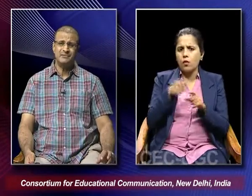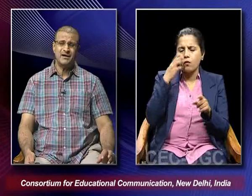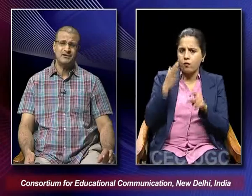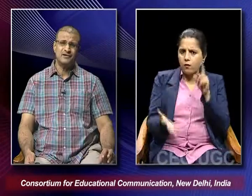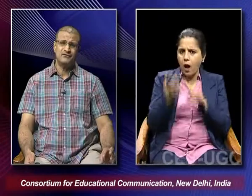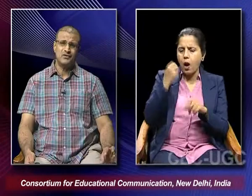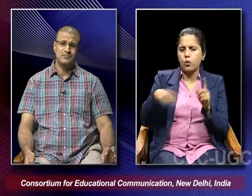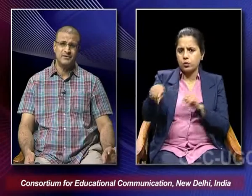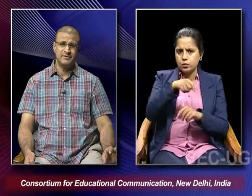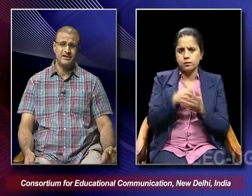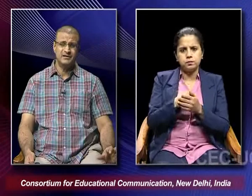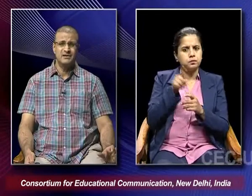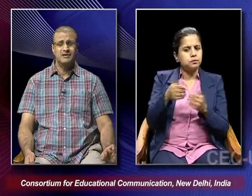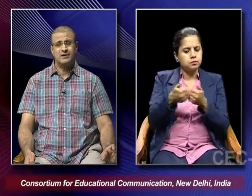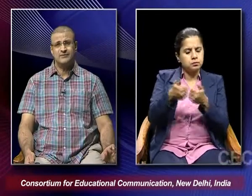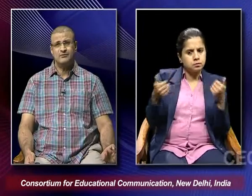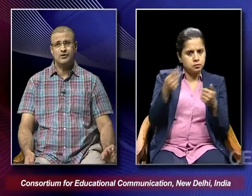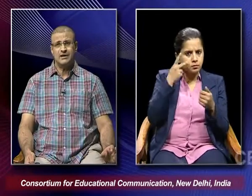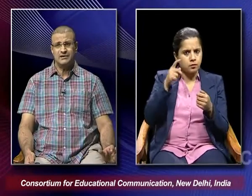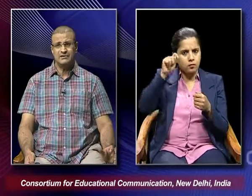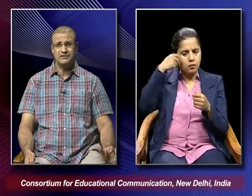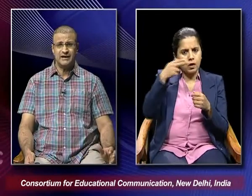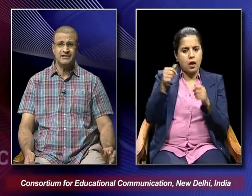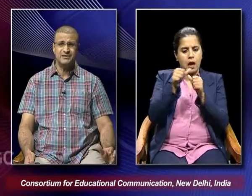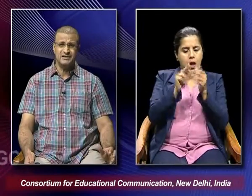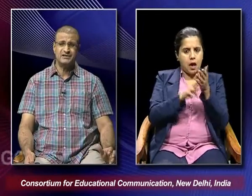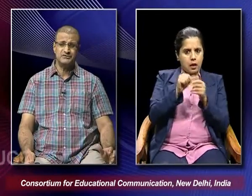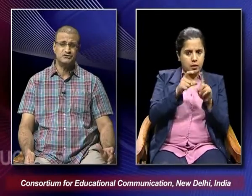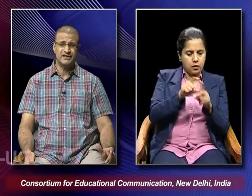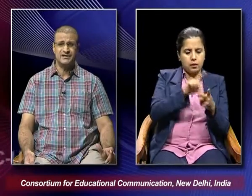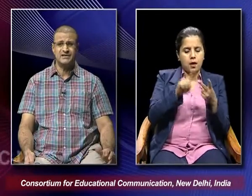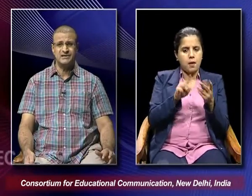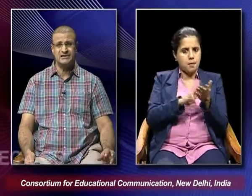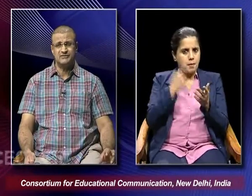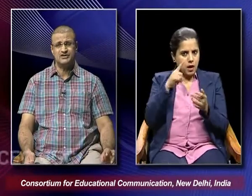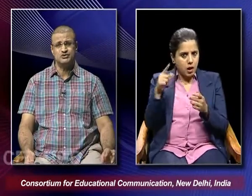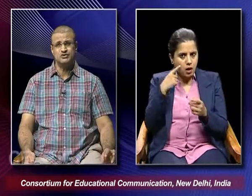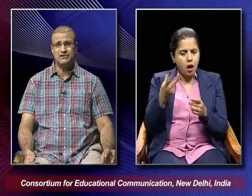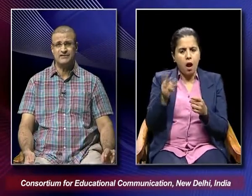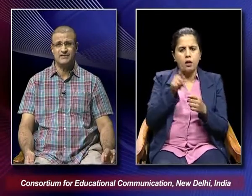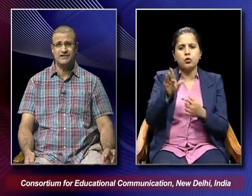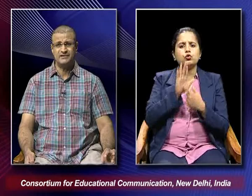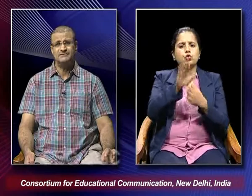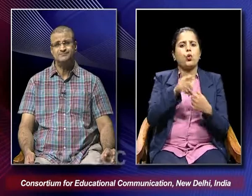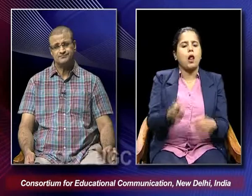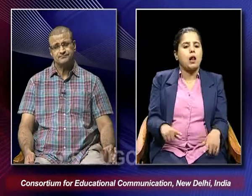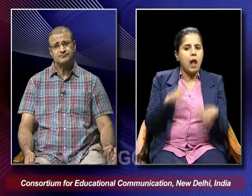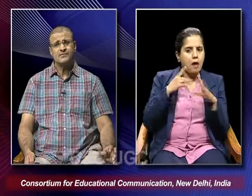that apart from making a film called Anand and Mili, which was again dealing with the issues of life and